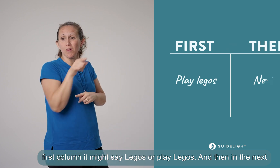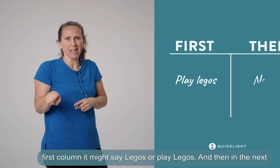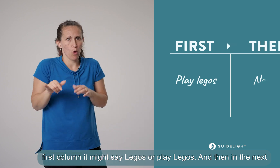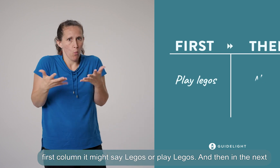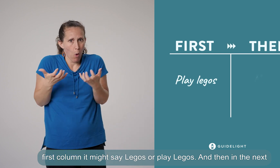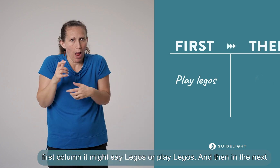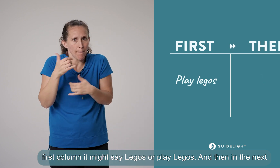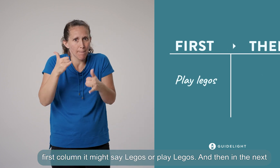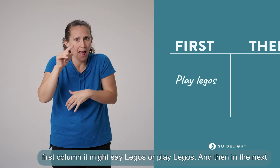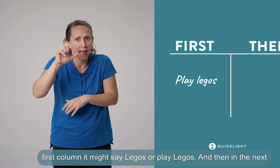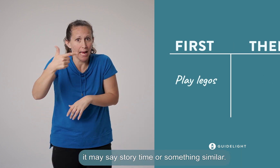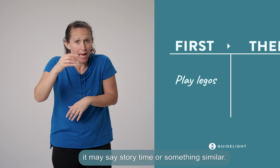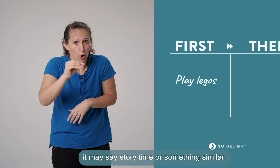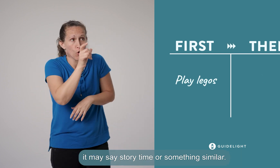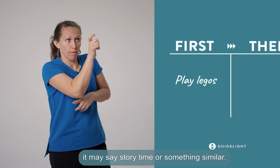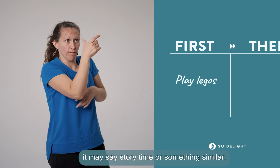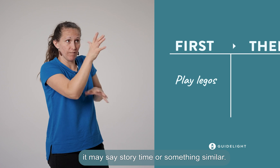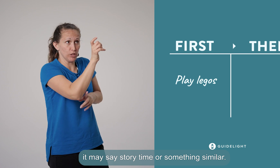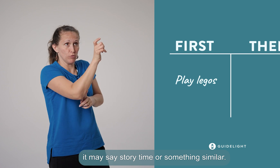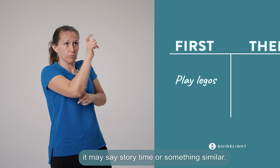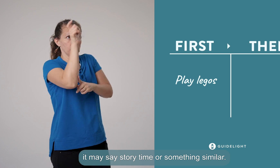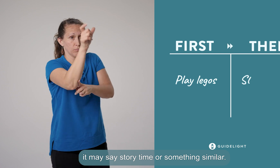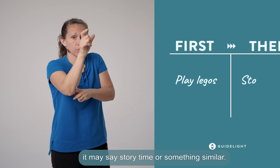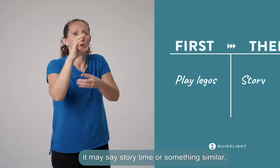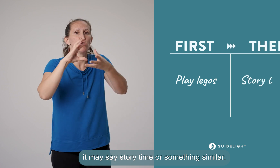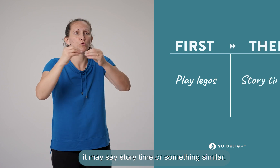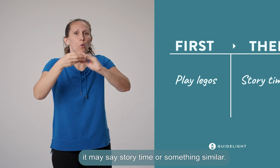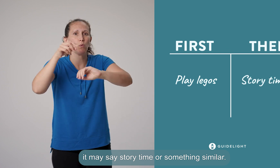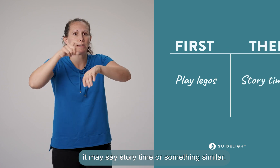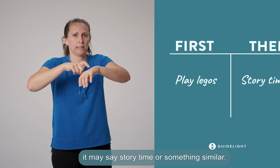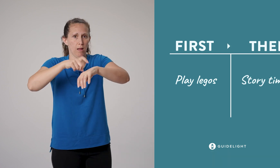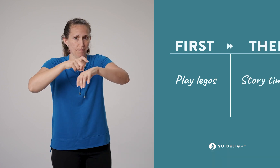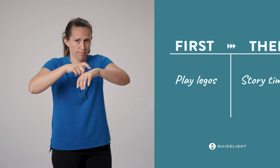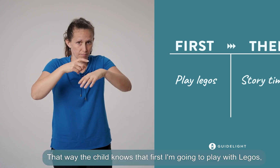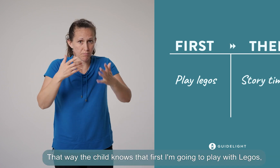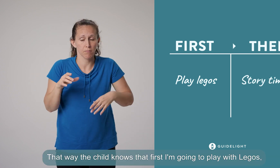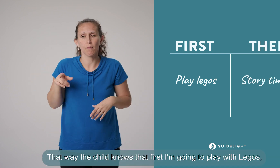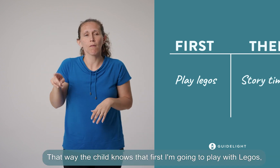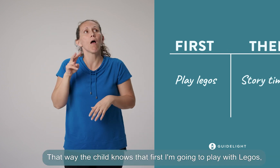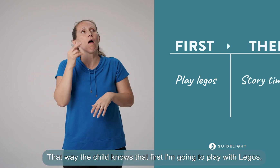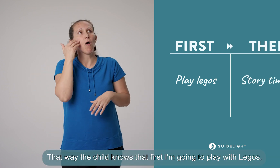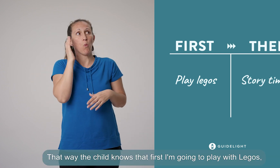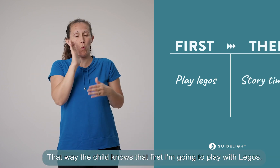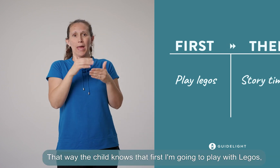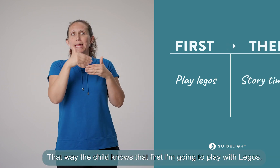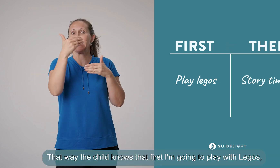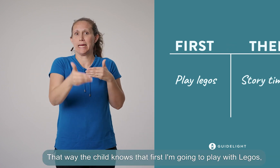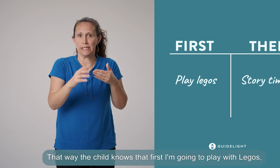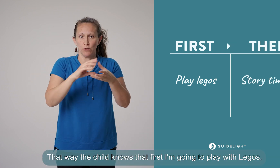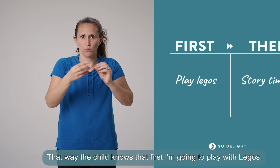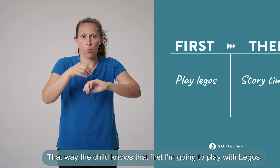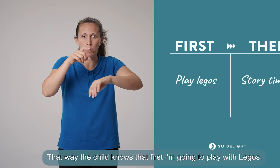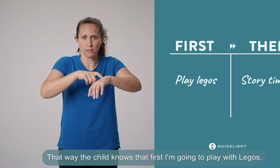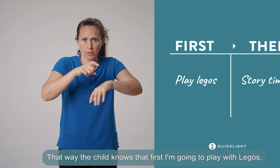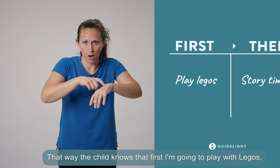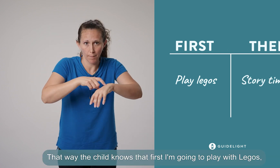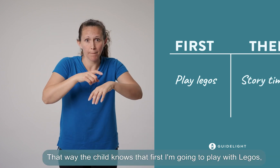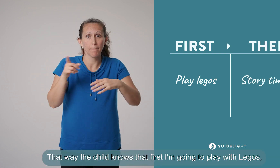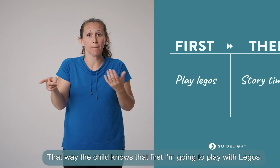then in the next column it may say Storytime or something similar. That way the child knows that first I'm going to play with